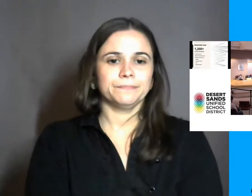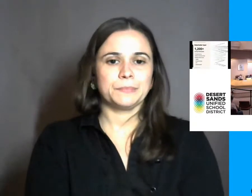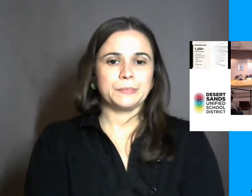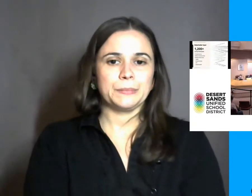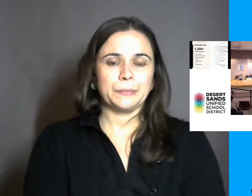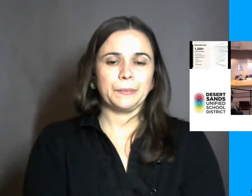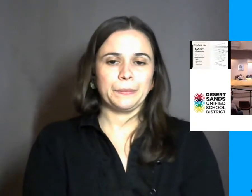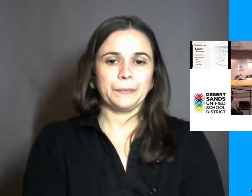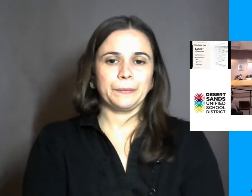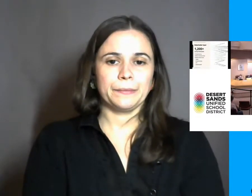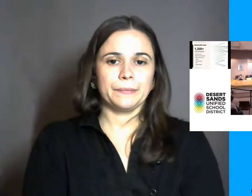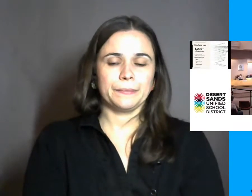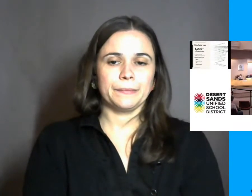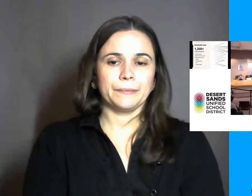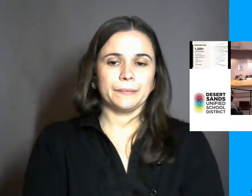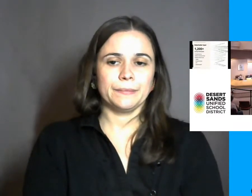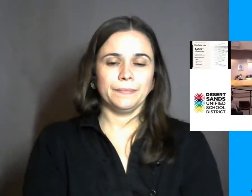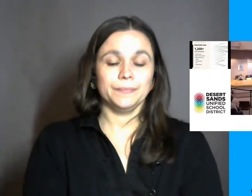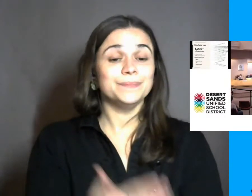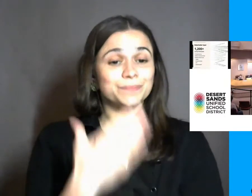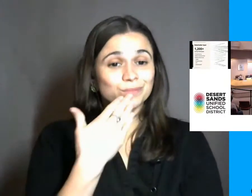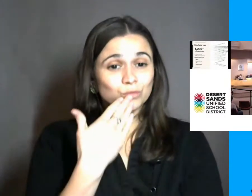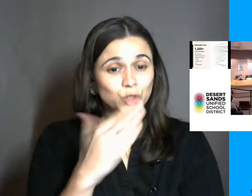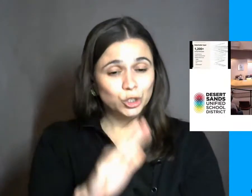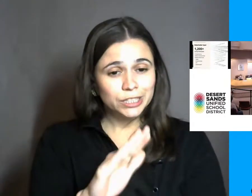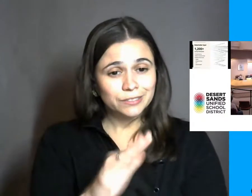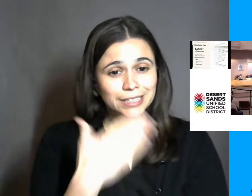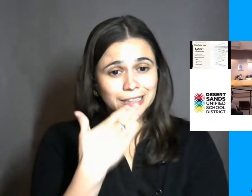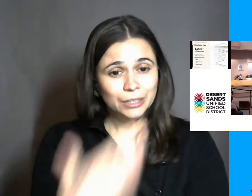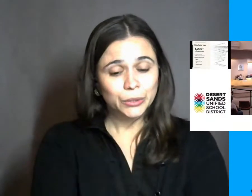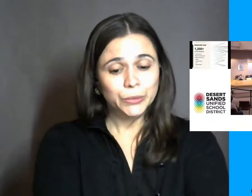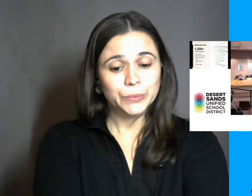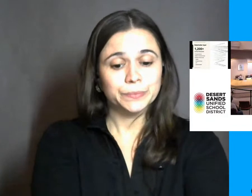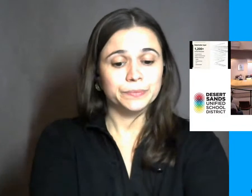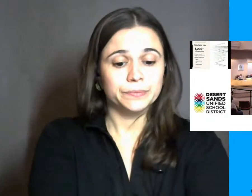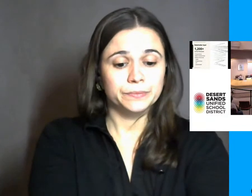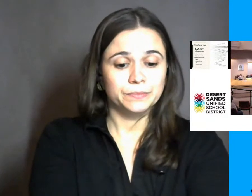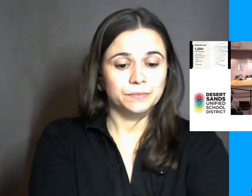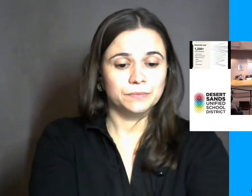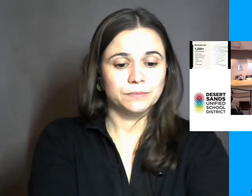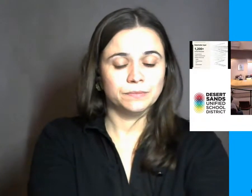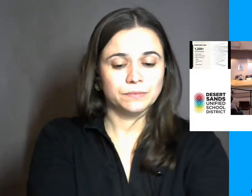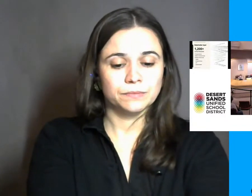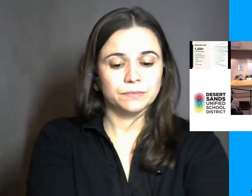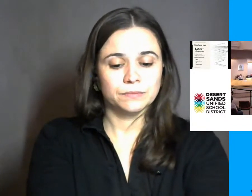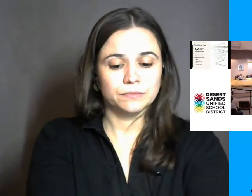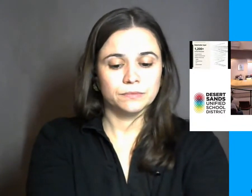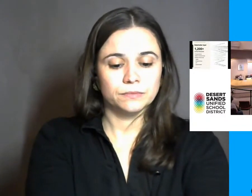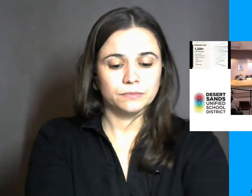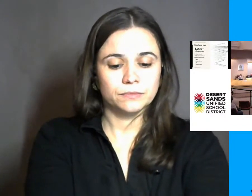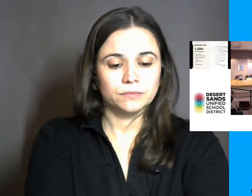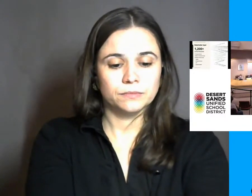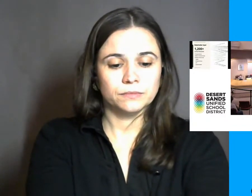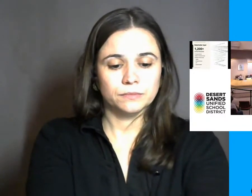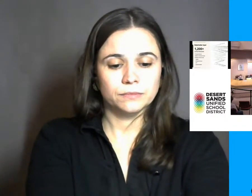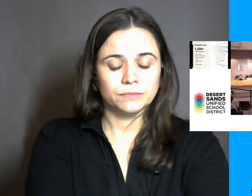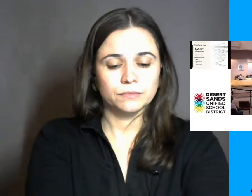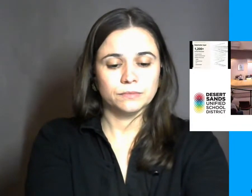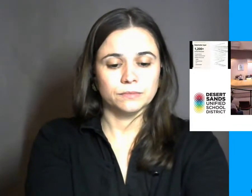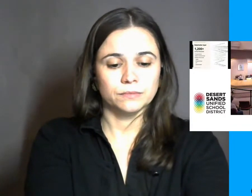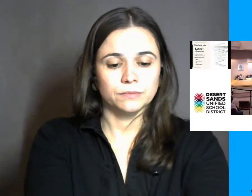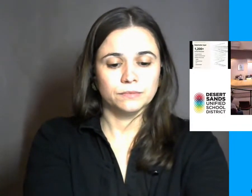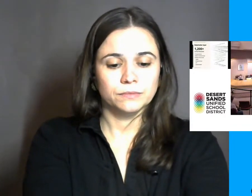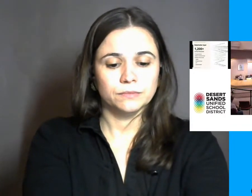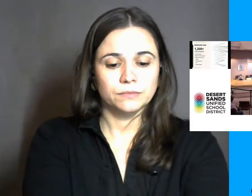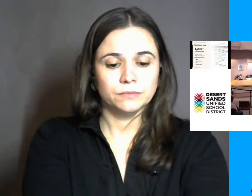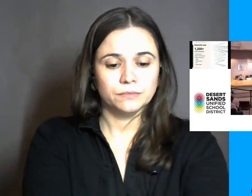Good evening. Thank you. So master planning is really a layered process, and we collect a lot of